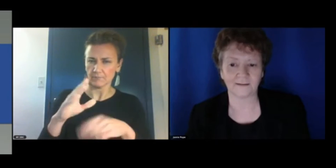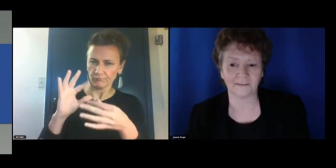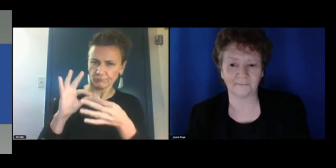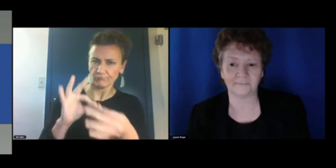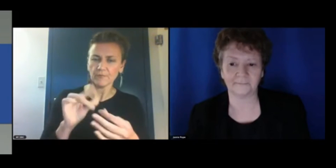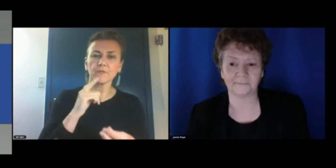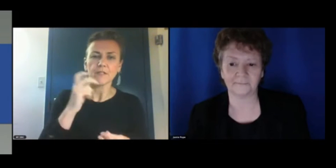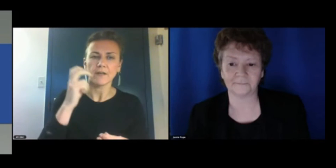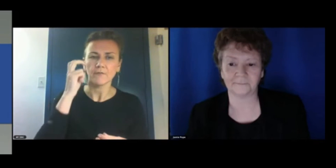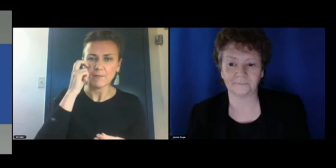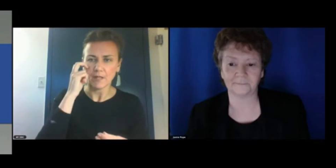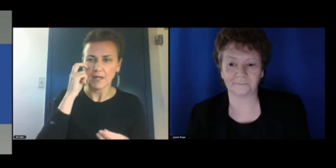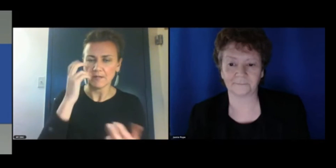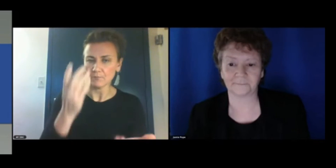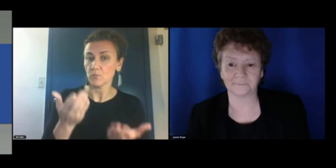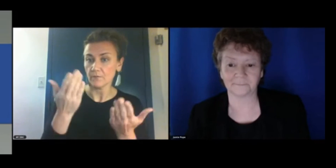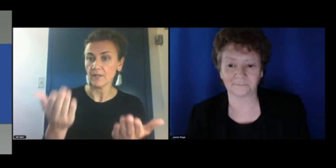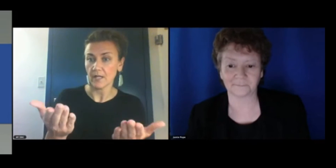What is the